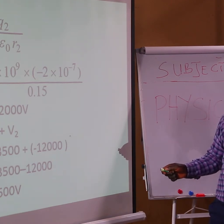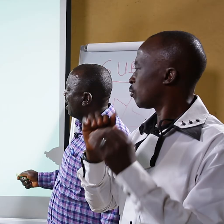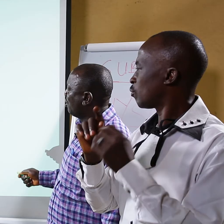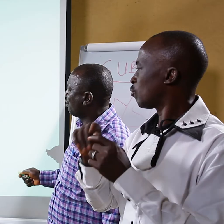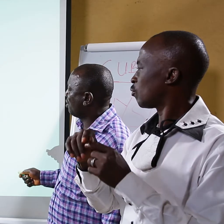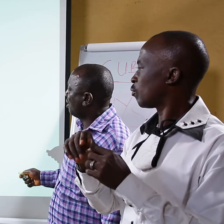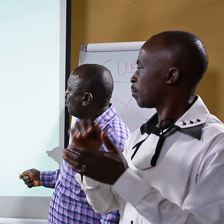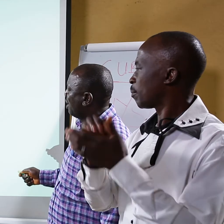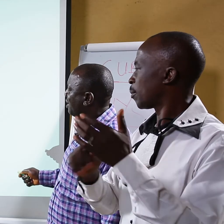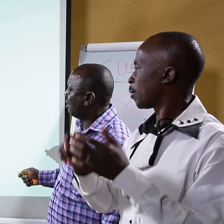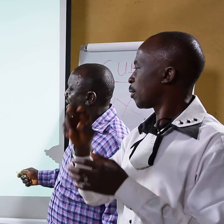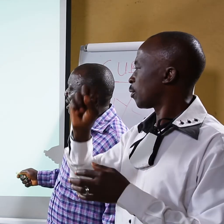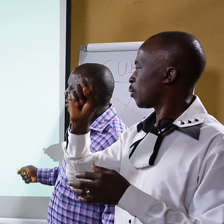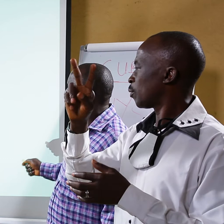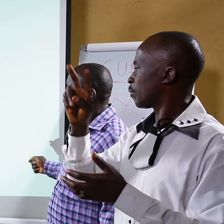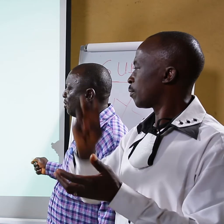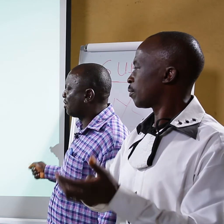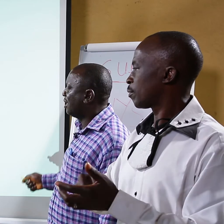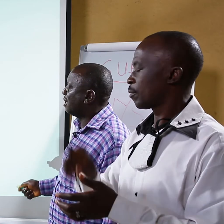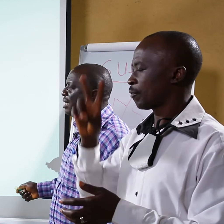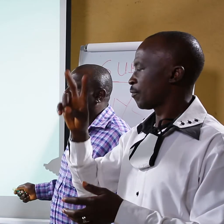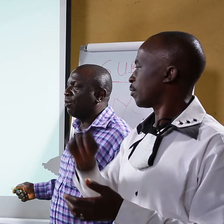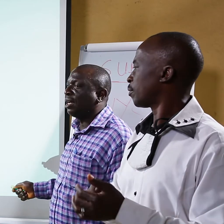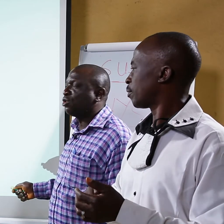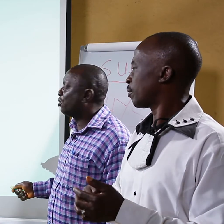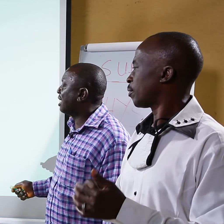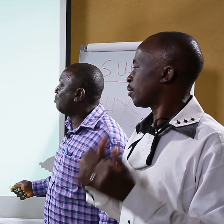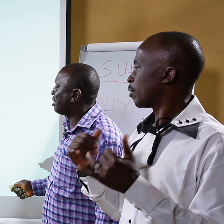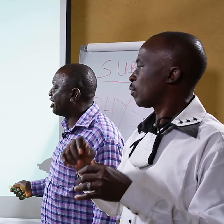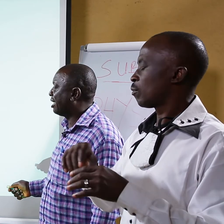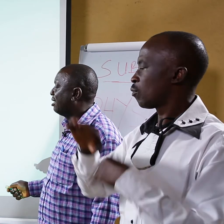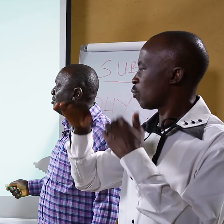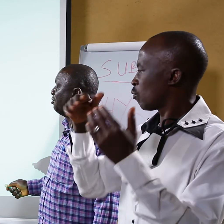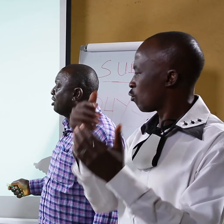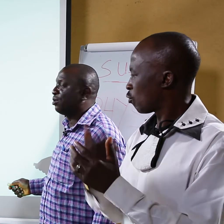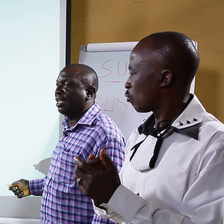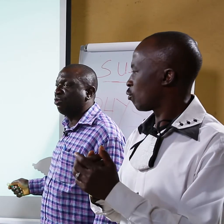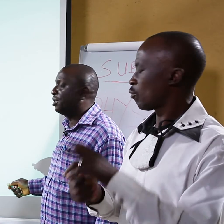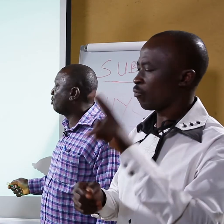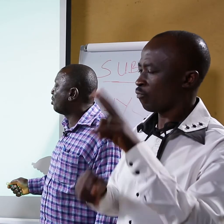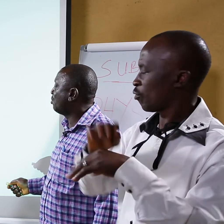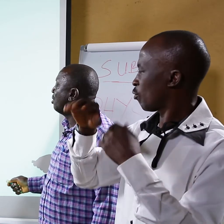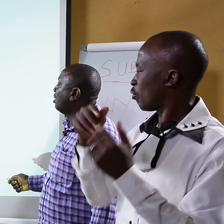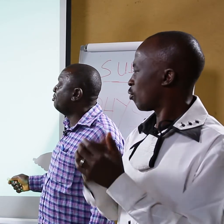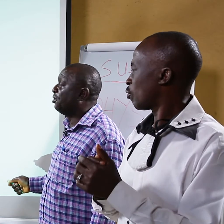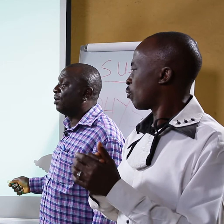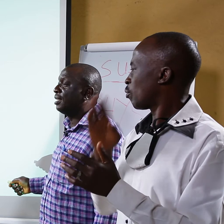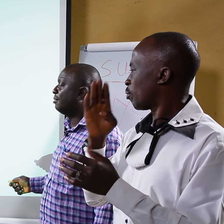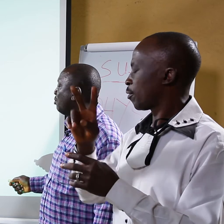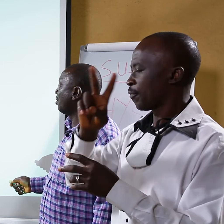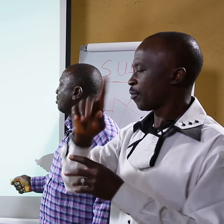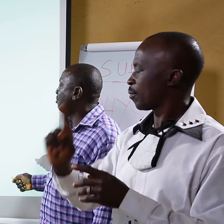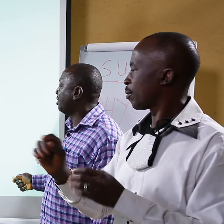to minus 12,000 volts. Now our total potential, V total, will be equals to